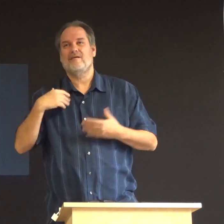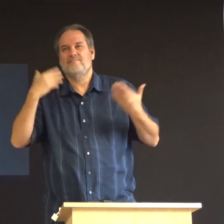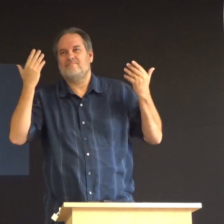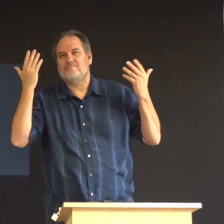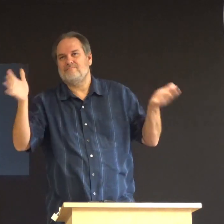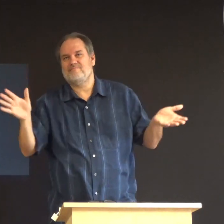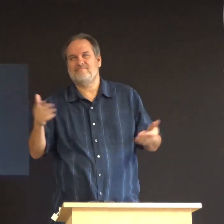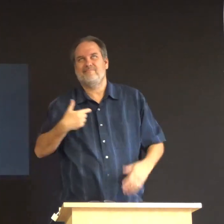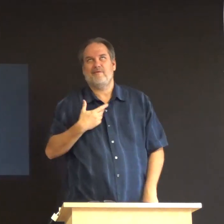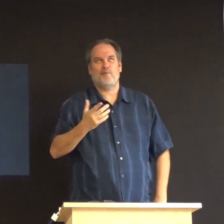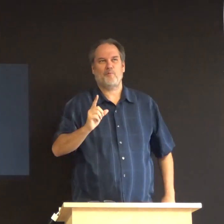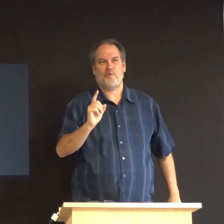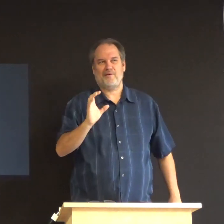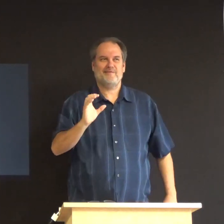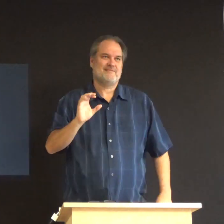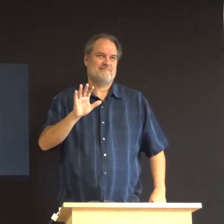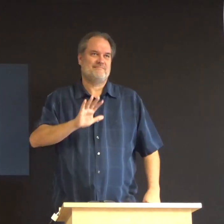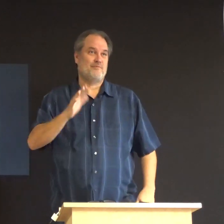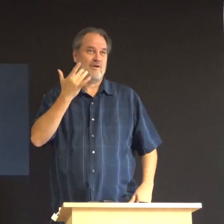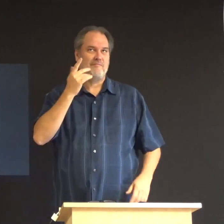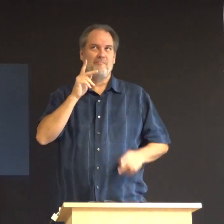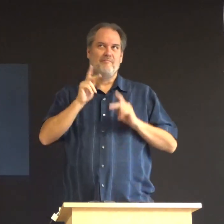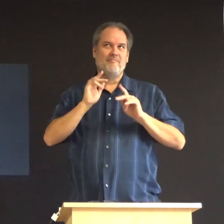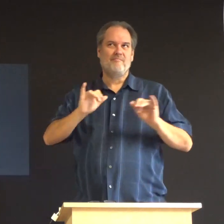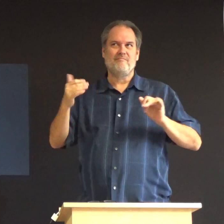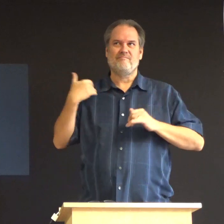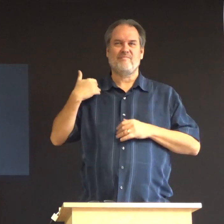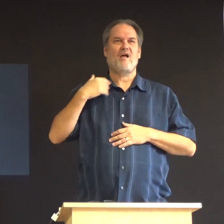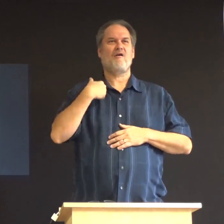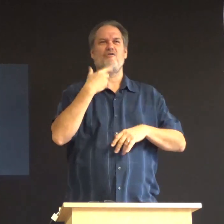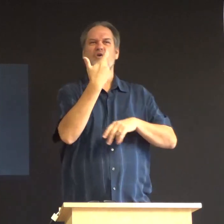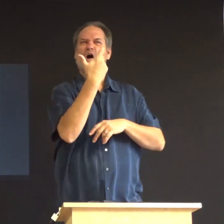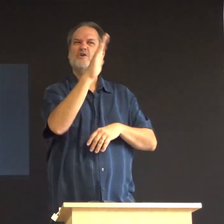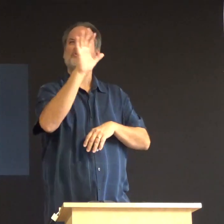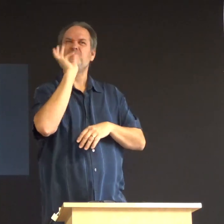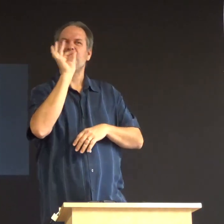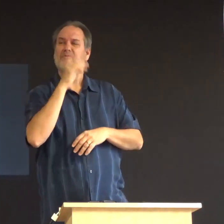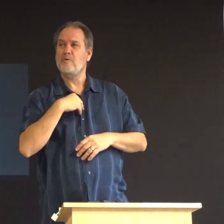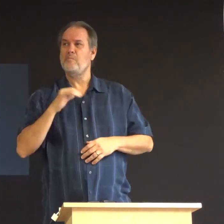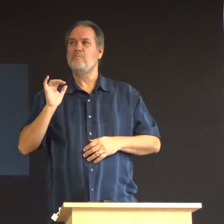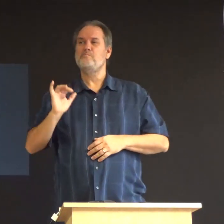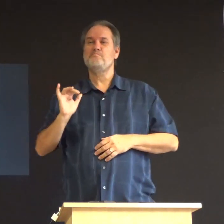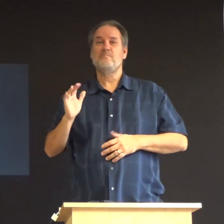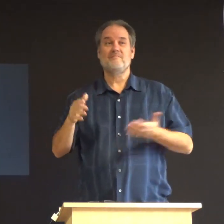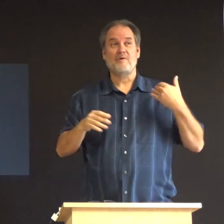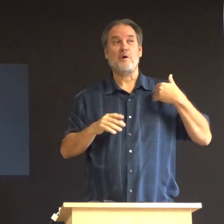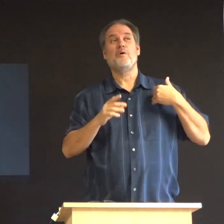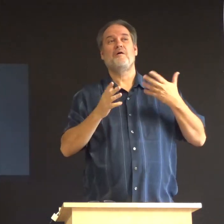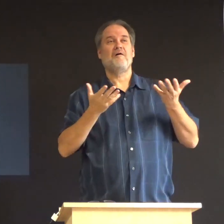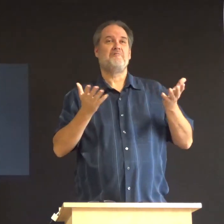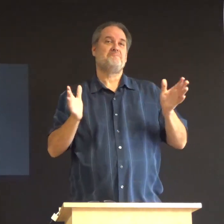1,000, I mean, we don't know. We put 100, you know, the people that who tell me they watch our